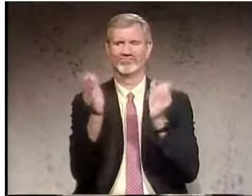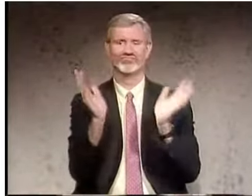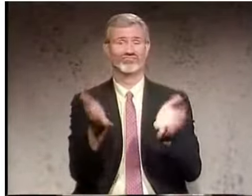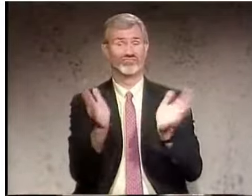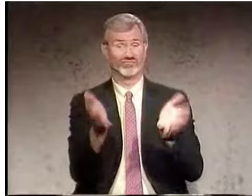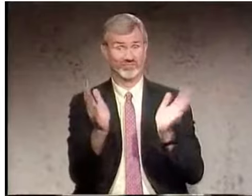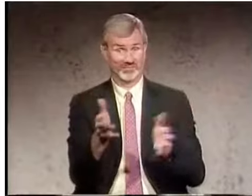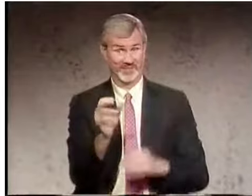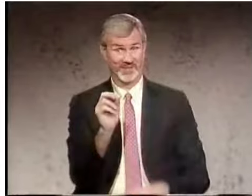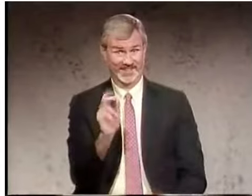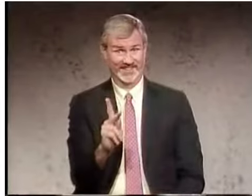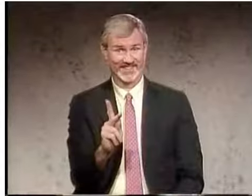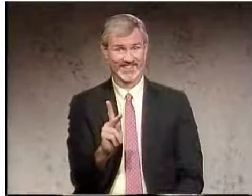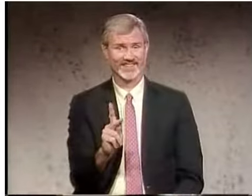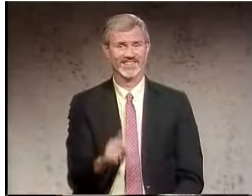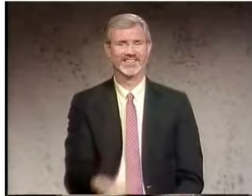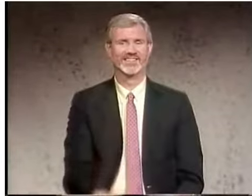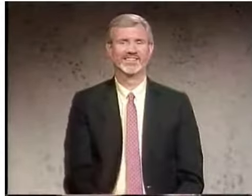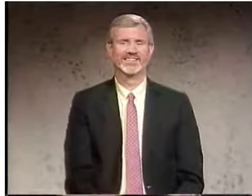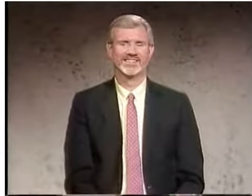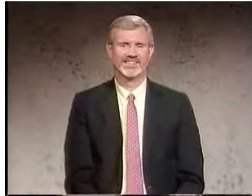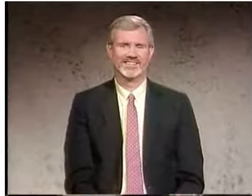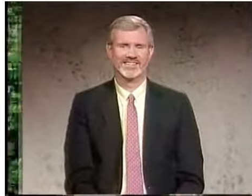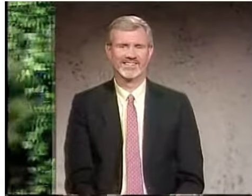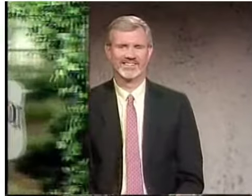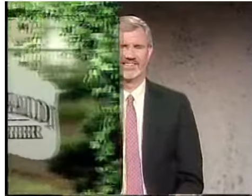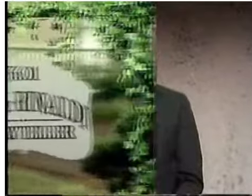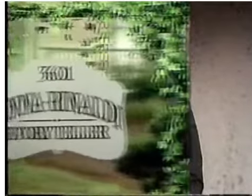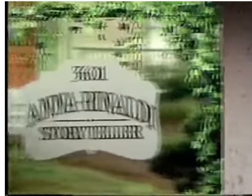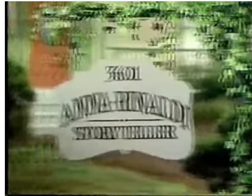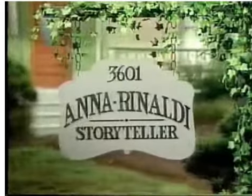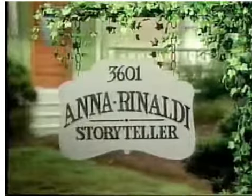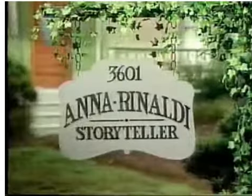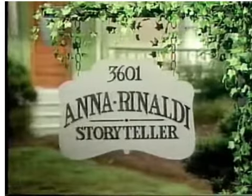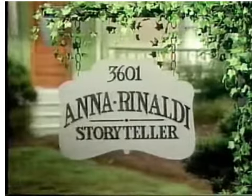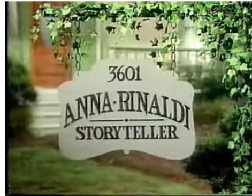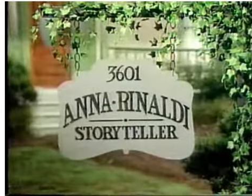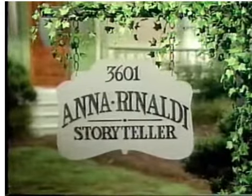You can use these classifiers in your signing and in your socialization.